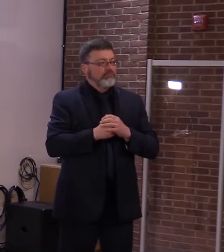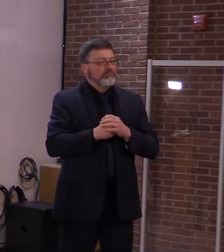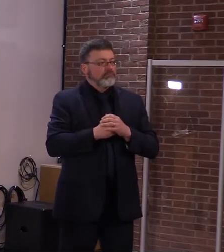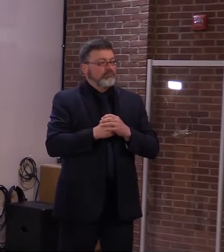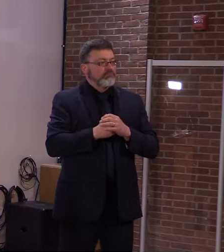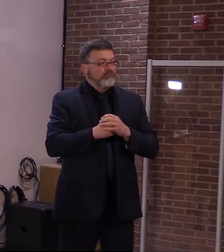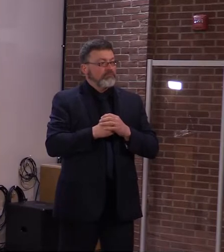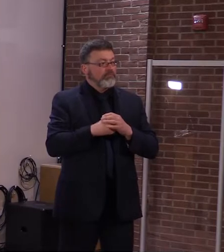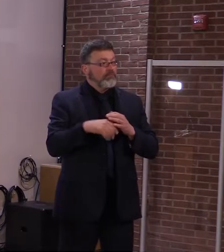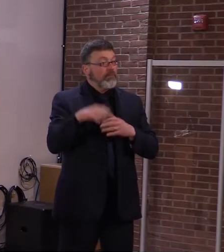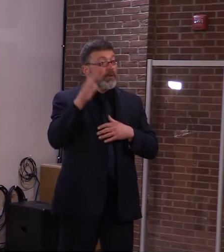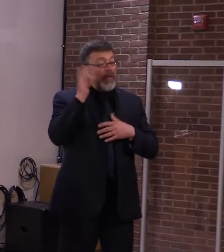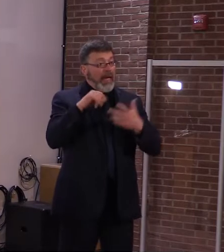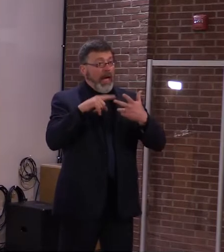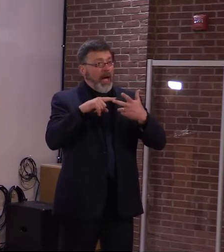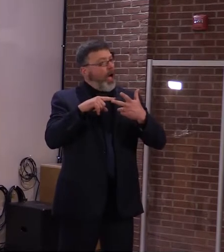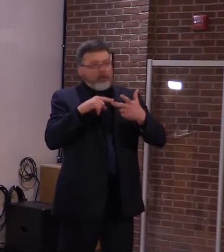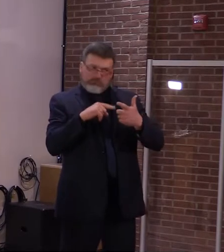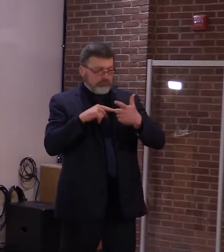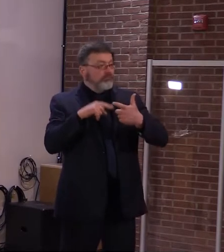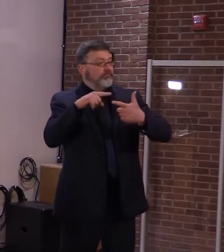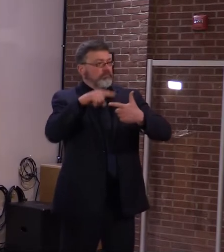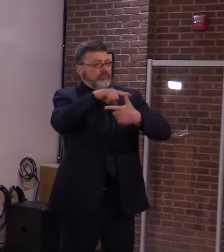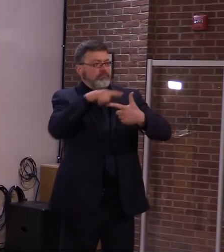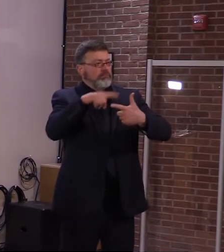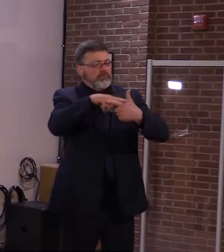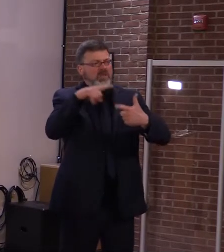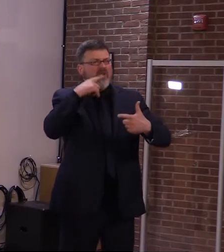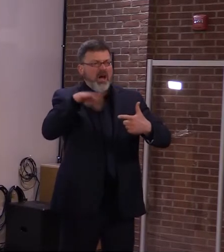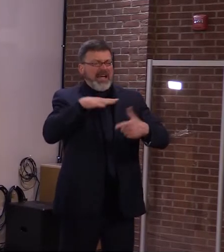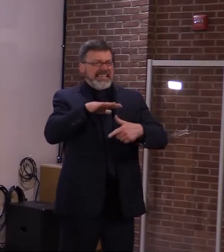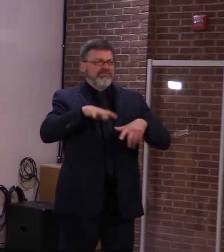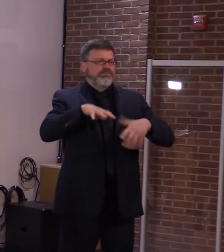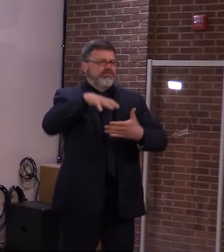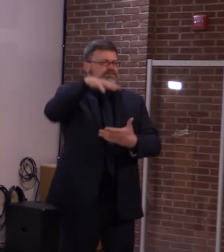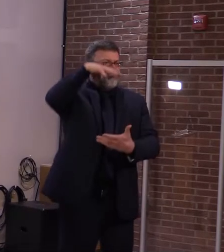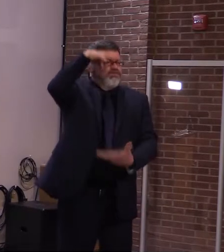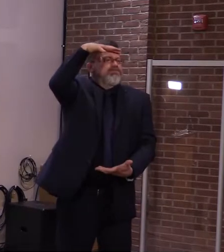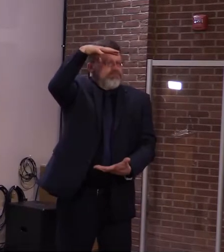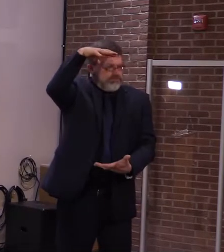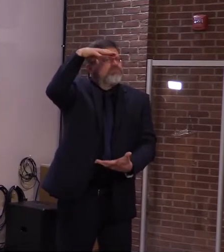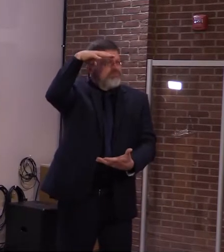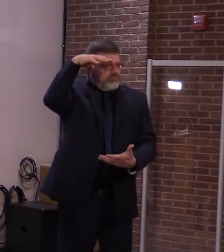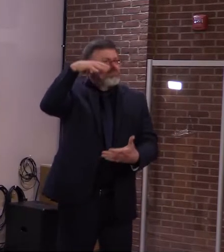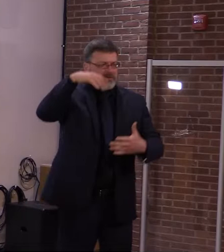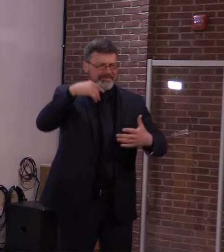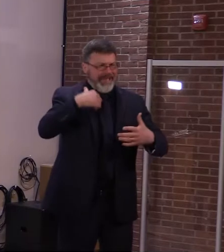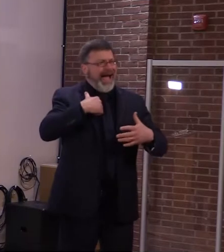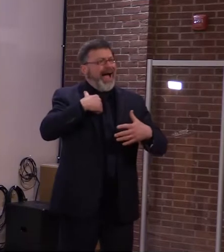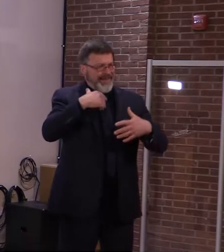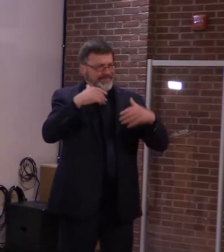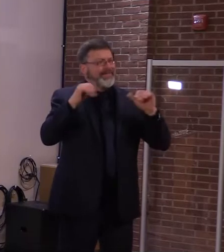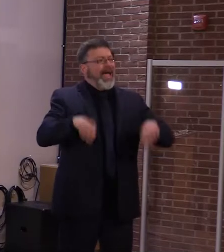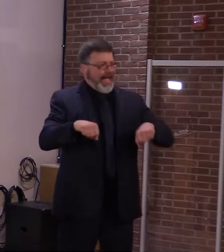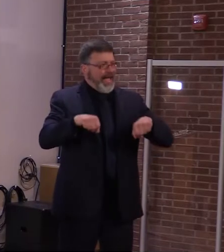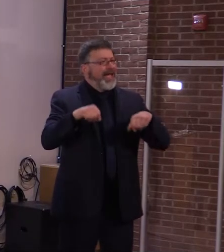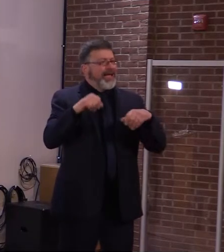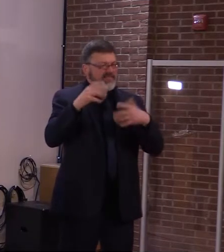on pace to have more than 60% of adult Vermonters vaccinated with at least one dose by May